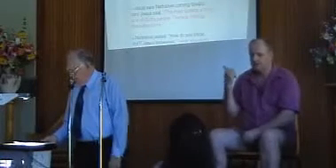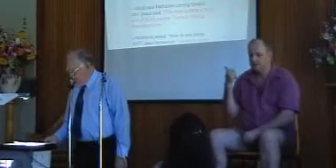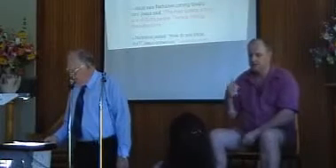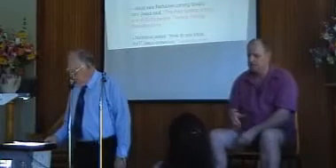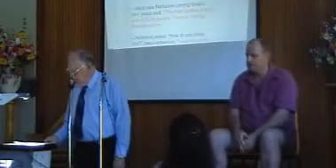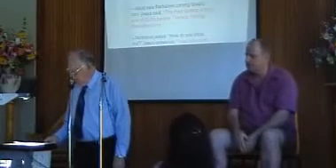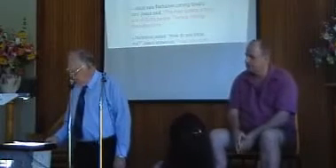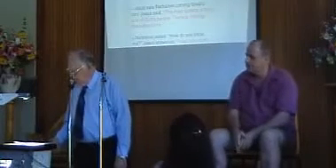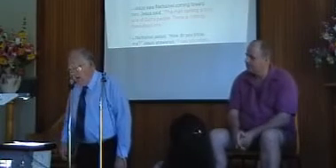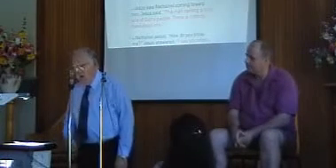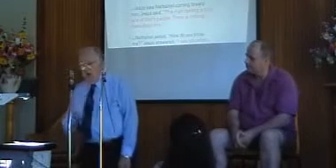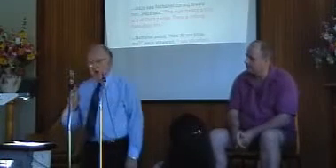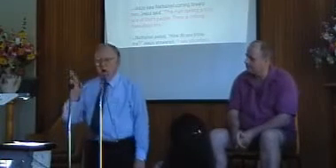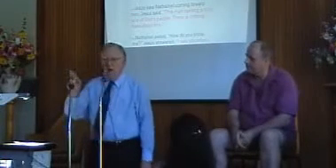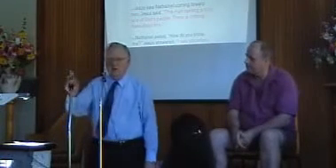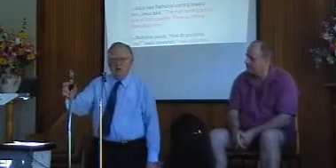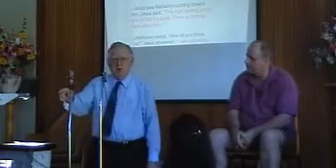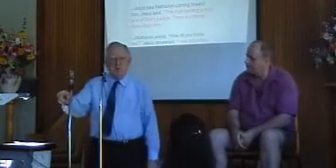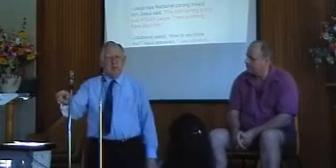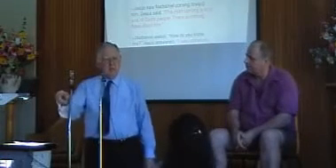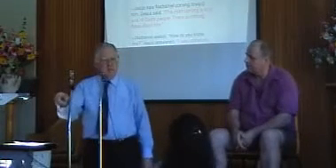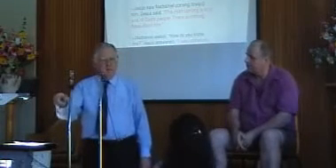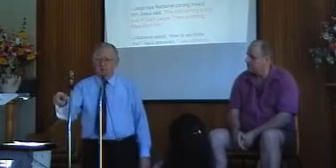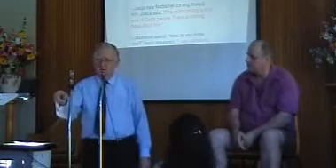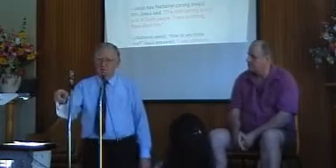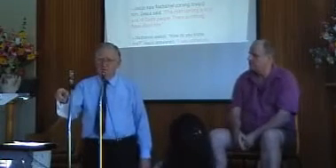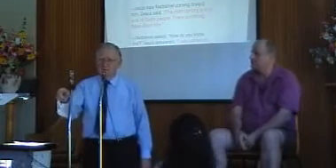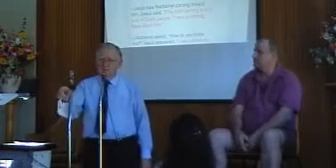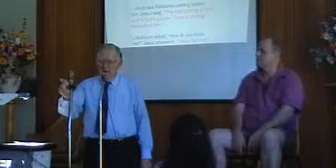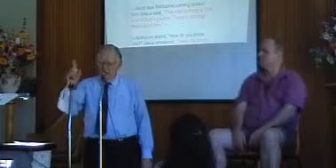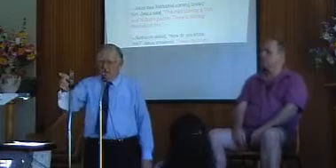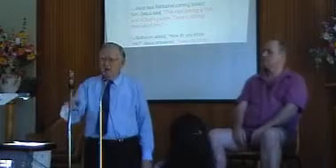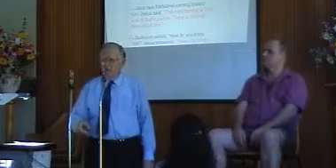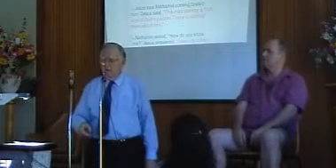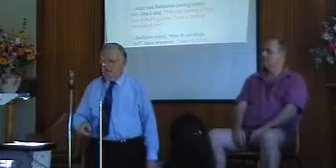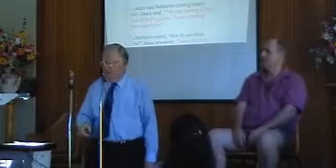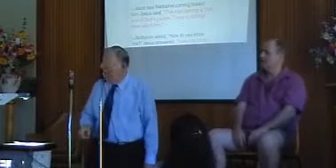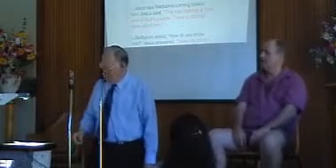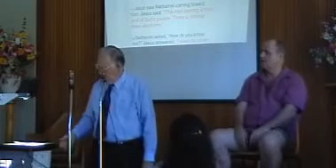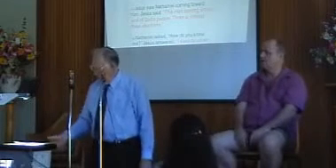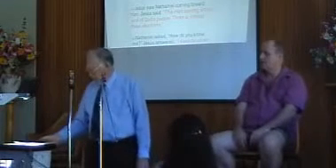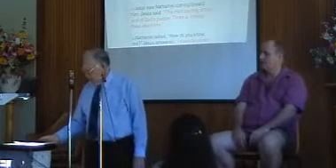Nathanael asked, "How do you know me? How do you know me?"